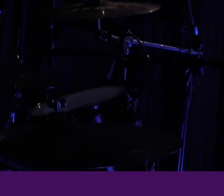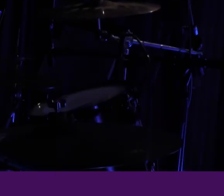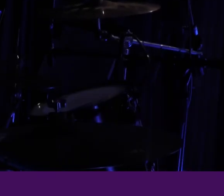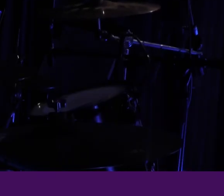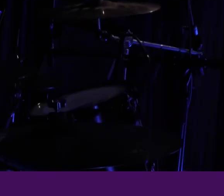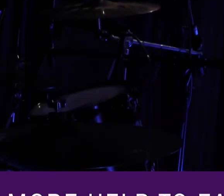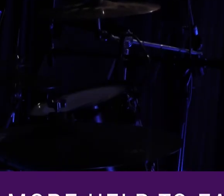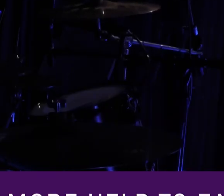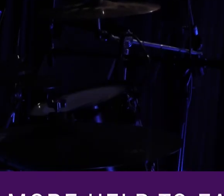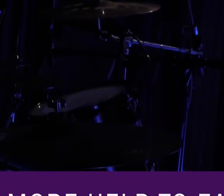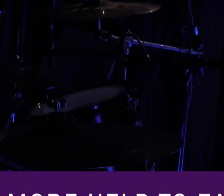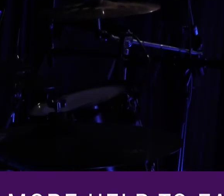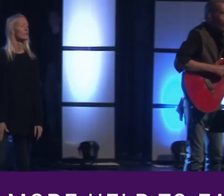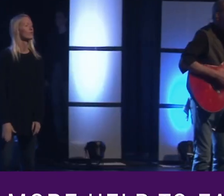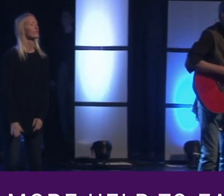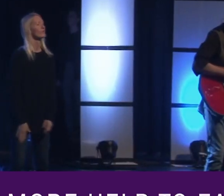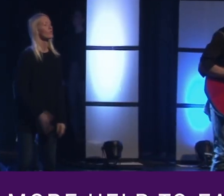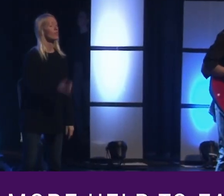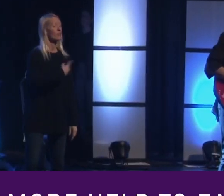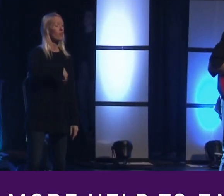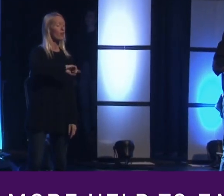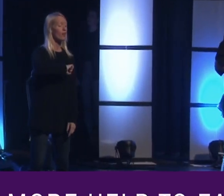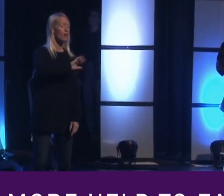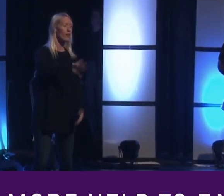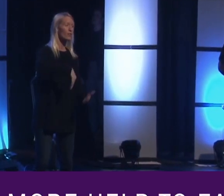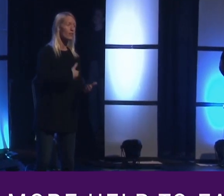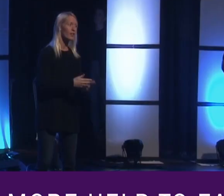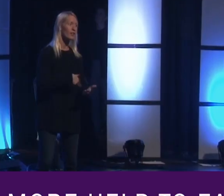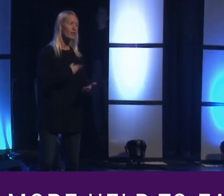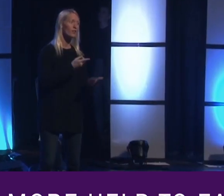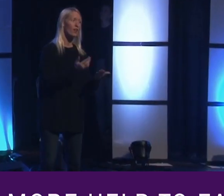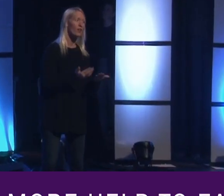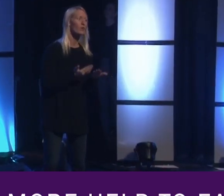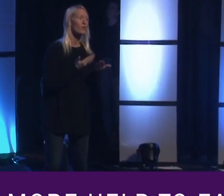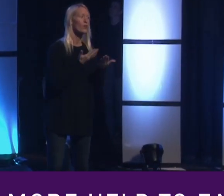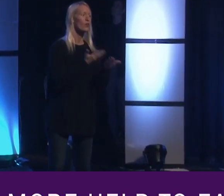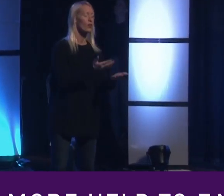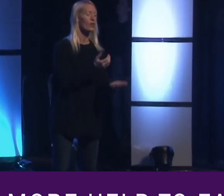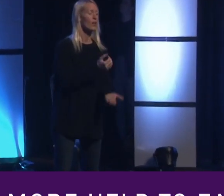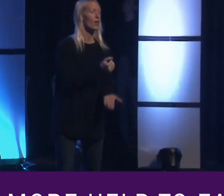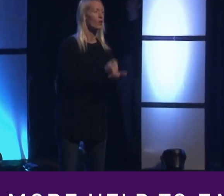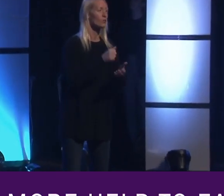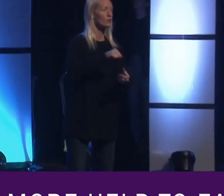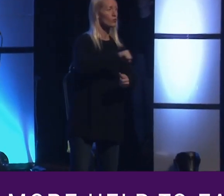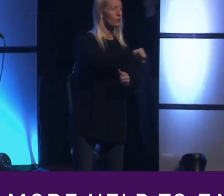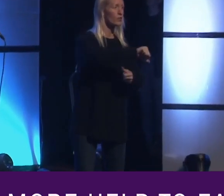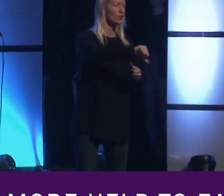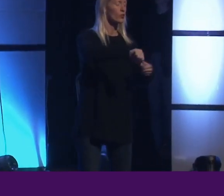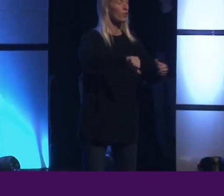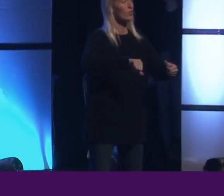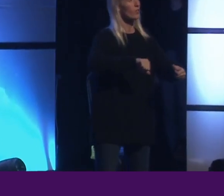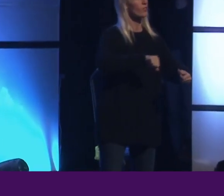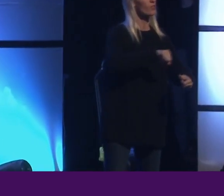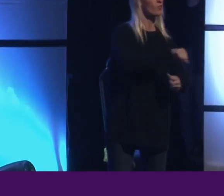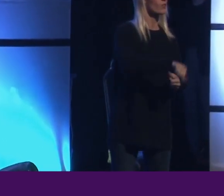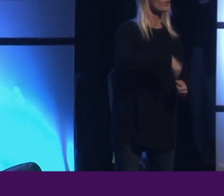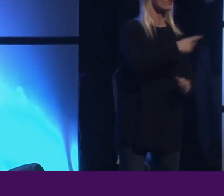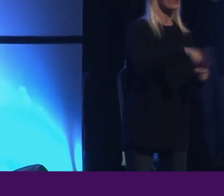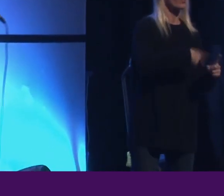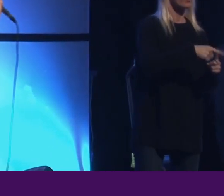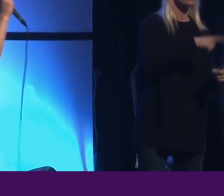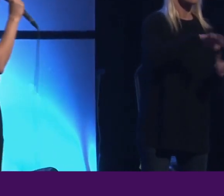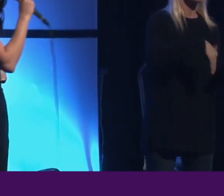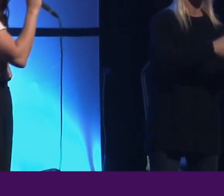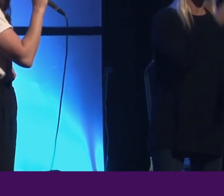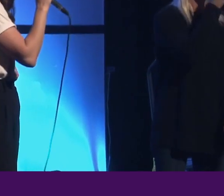and brothers, we can all give a little more out to each other when